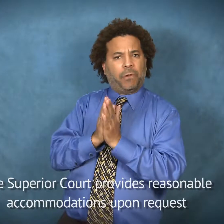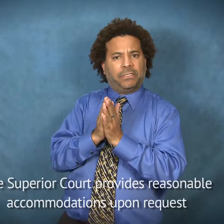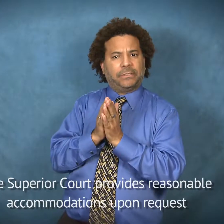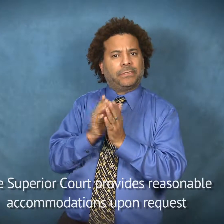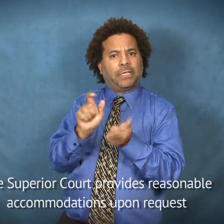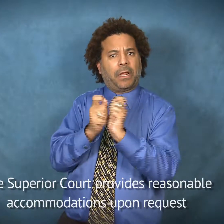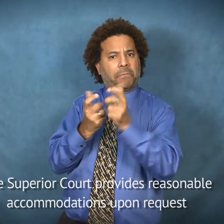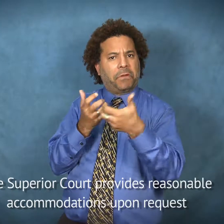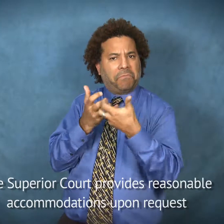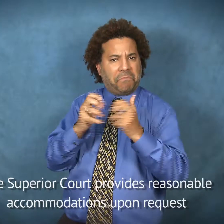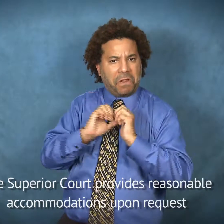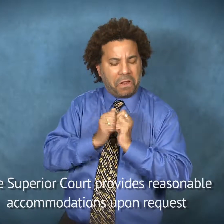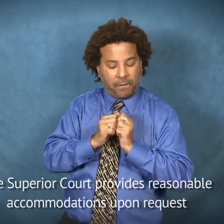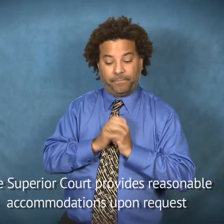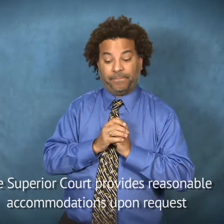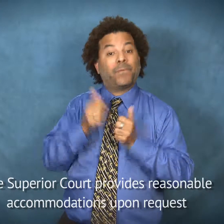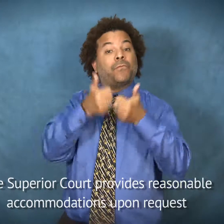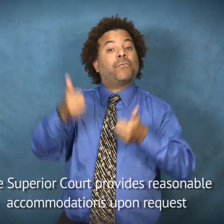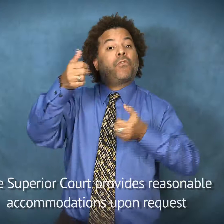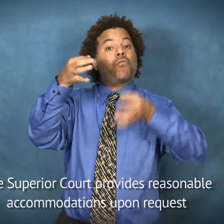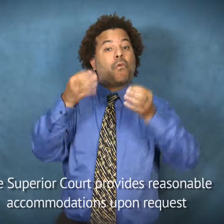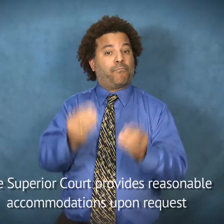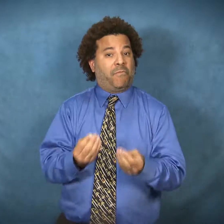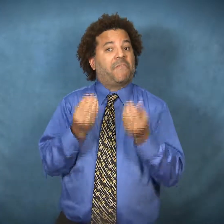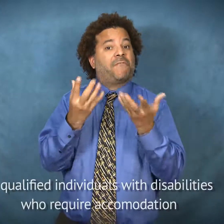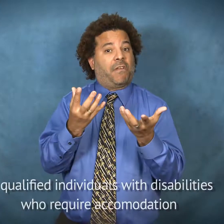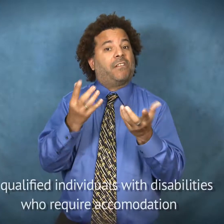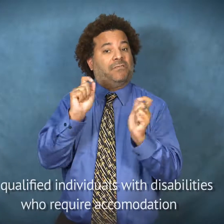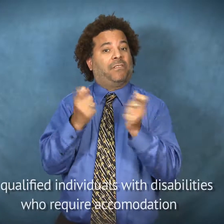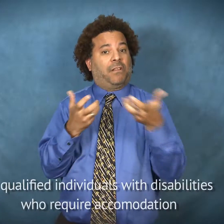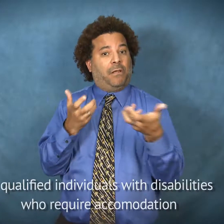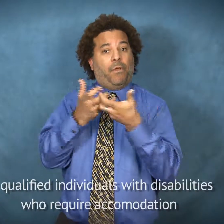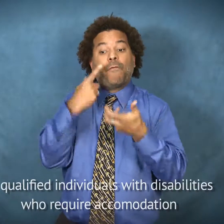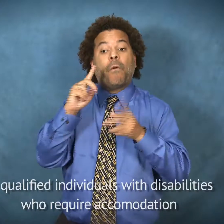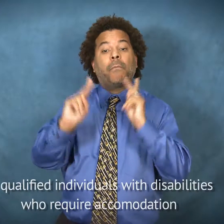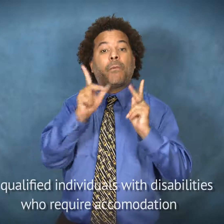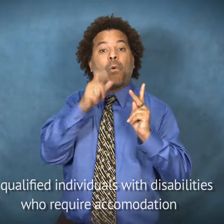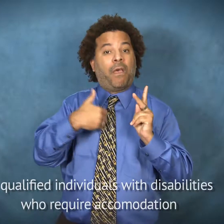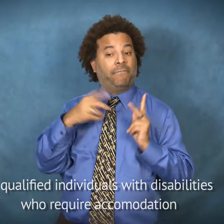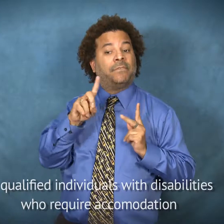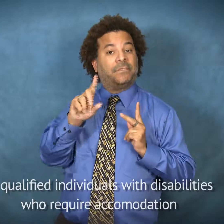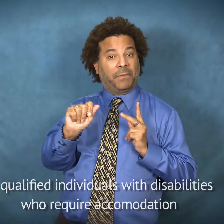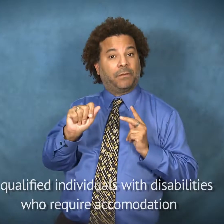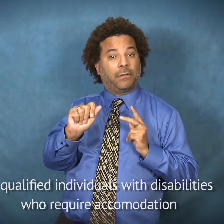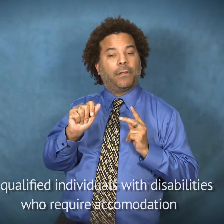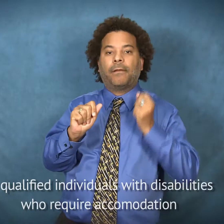The Superior Court provides reasonable accommodations upon request to qualified individuals with disabilities who require